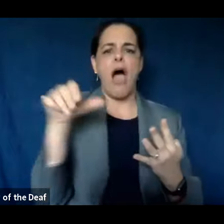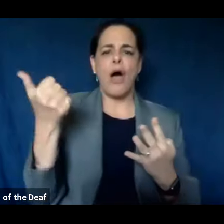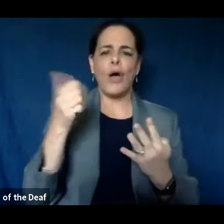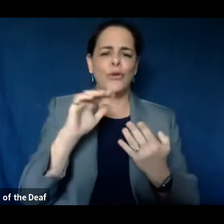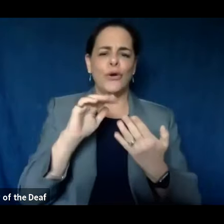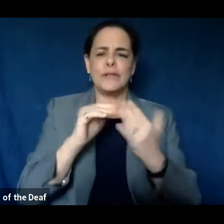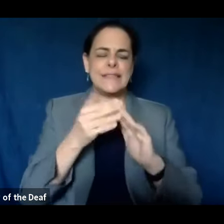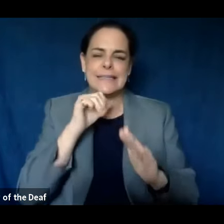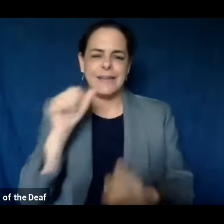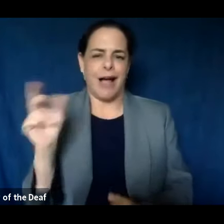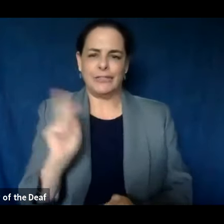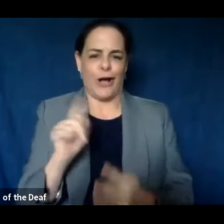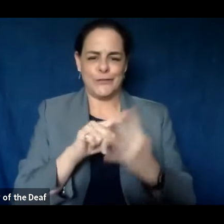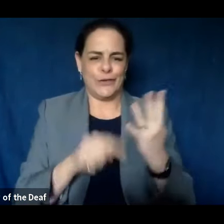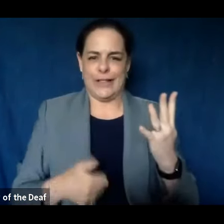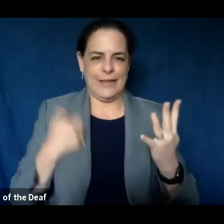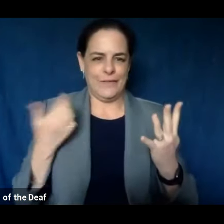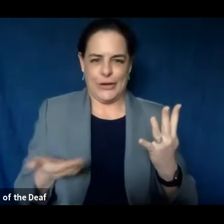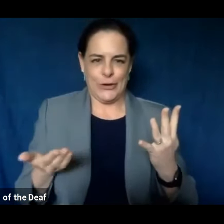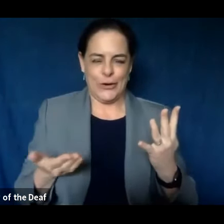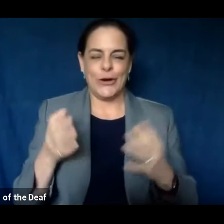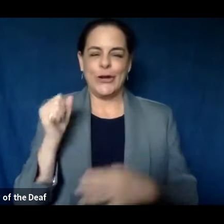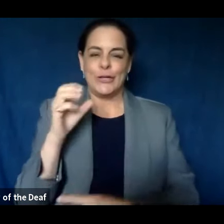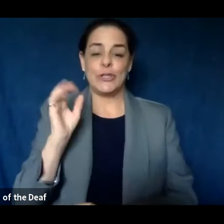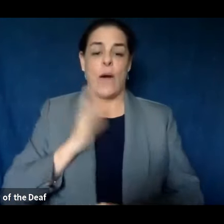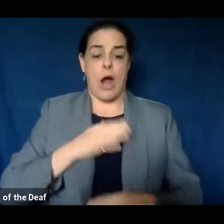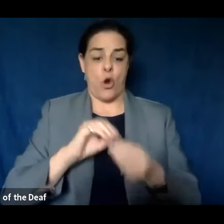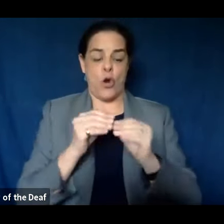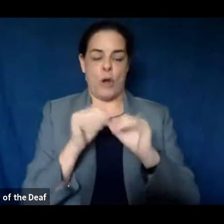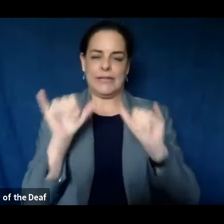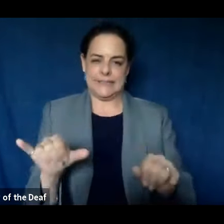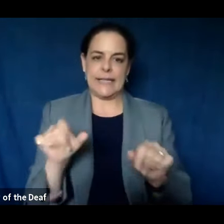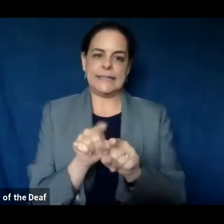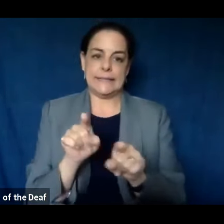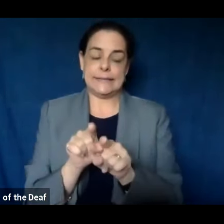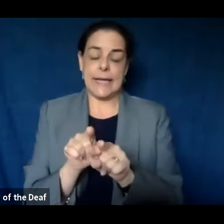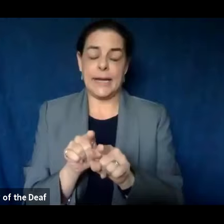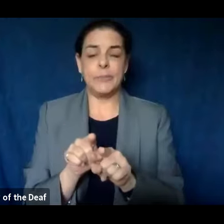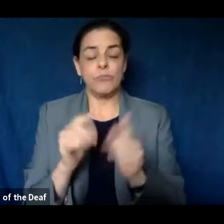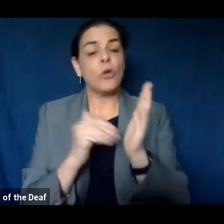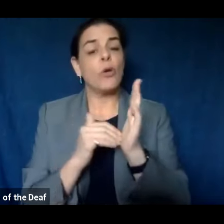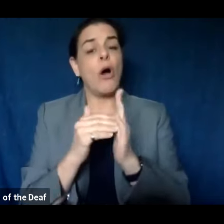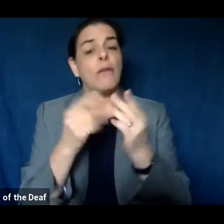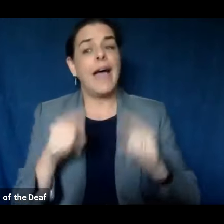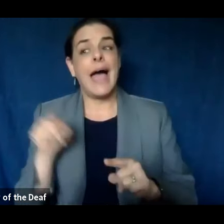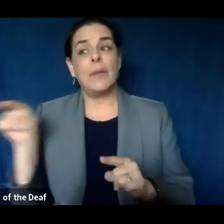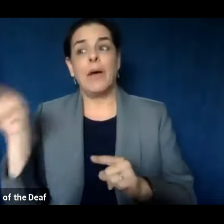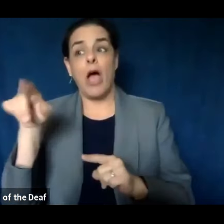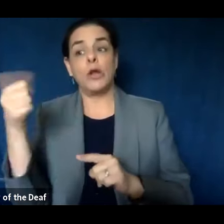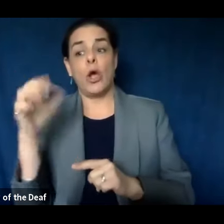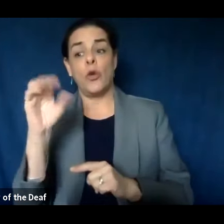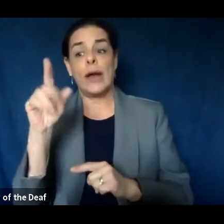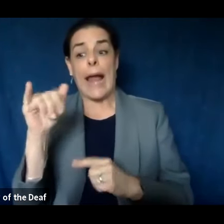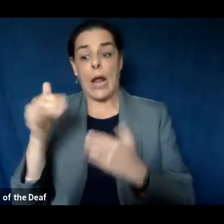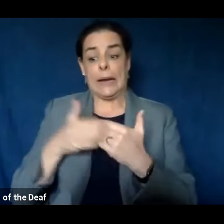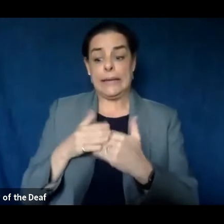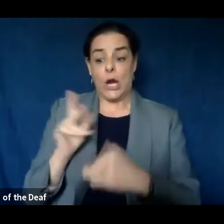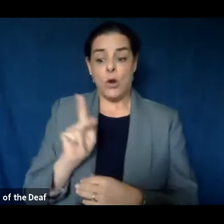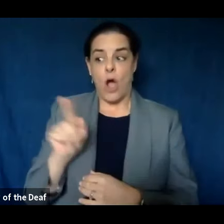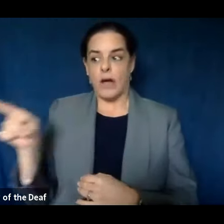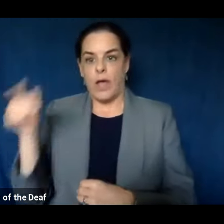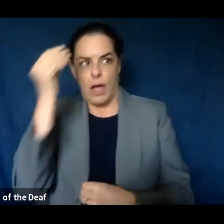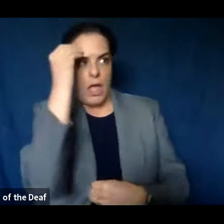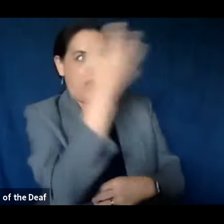very common, it's not uncommon for cases to be reported to Knox County when they belong to a county near us,